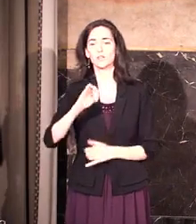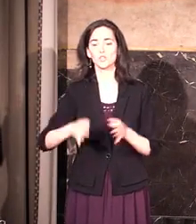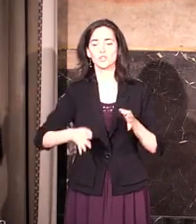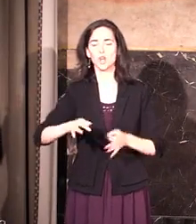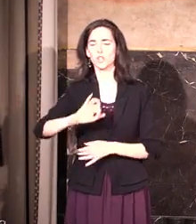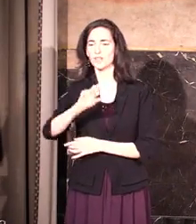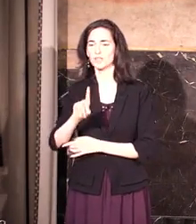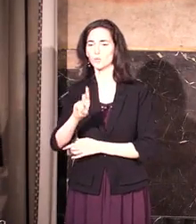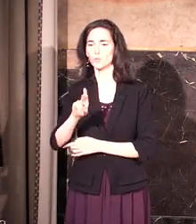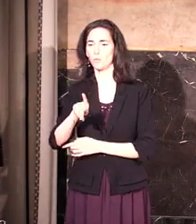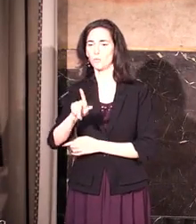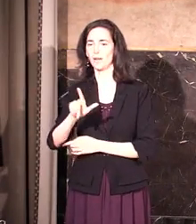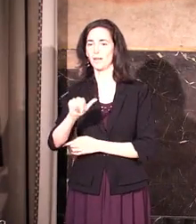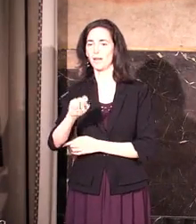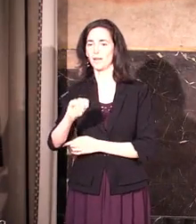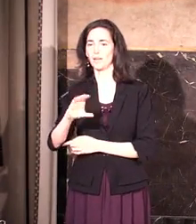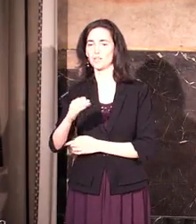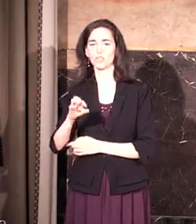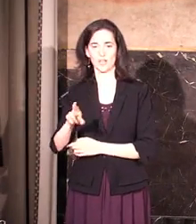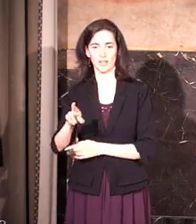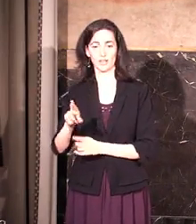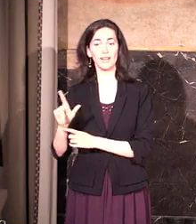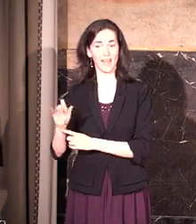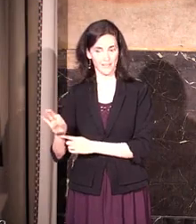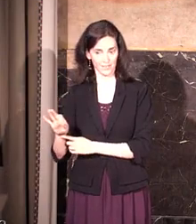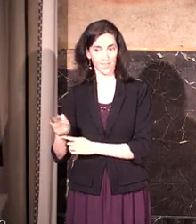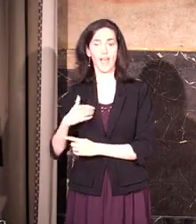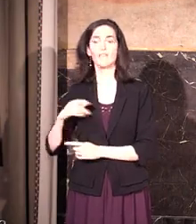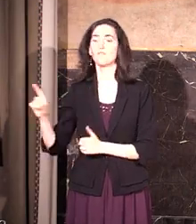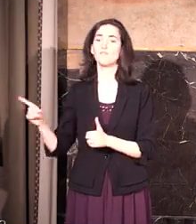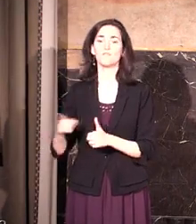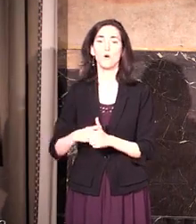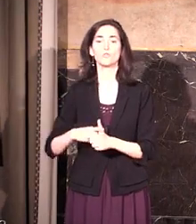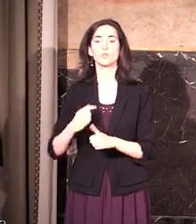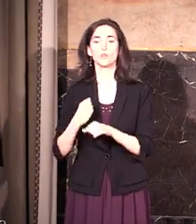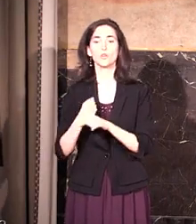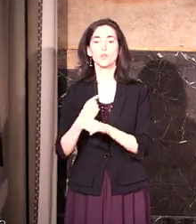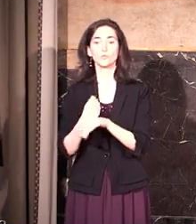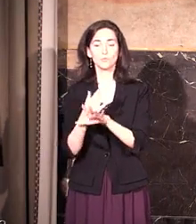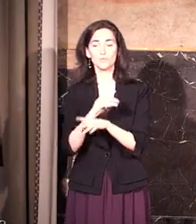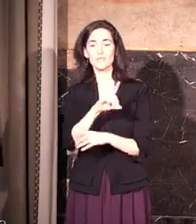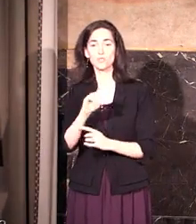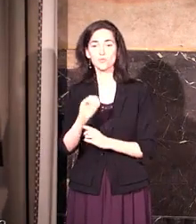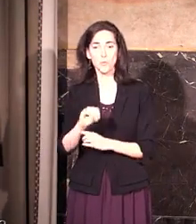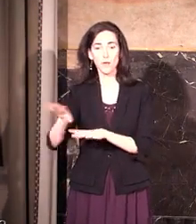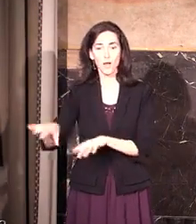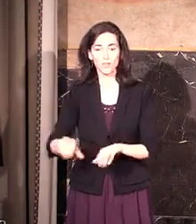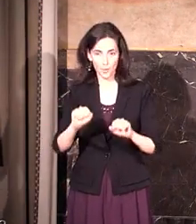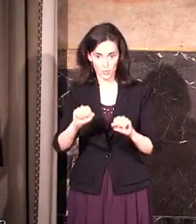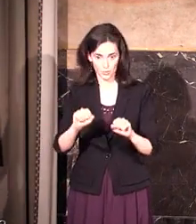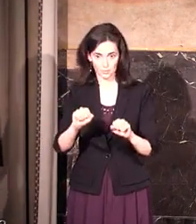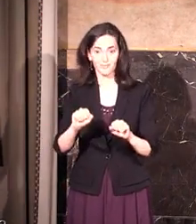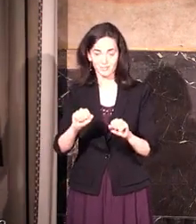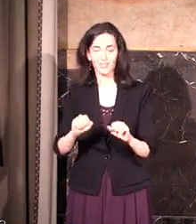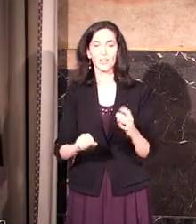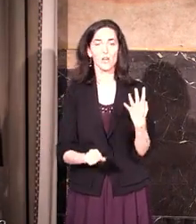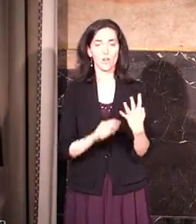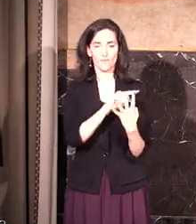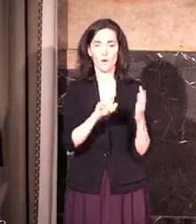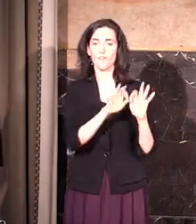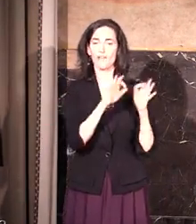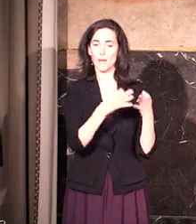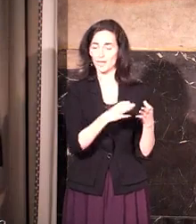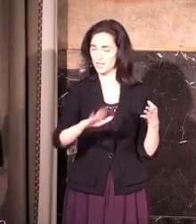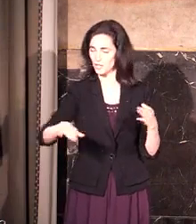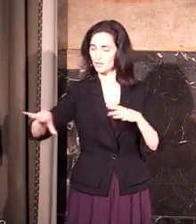in Lafayette performed the state's first Zoom adoptions. 4 families welcomed children into their forever